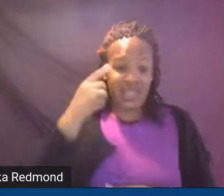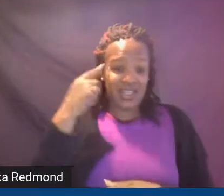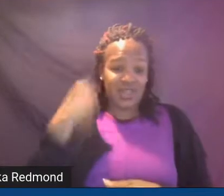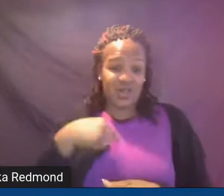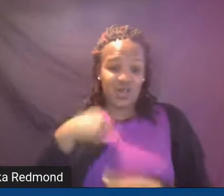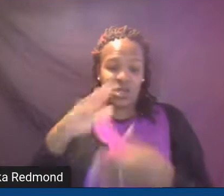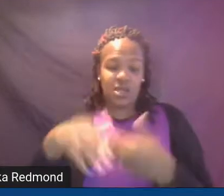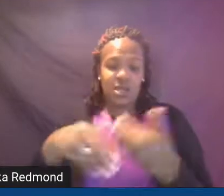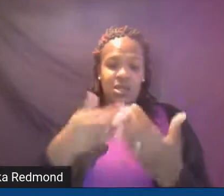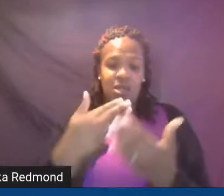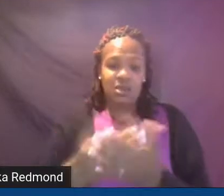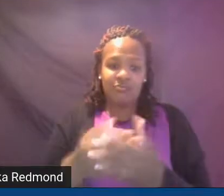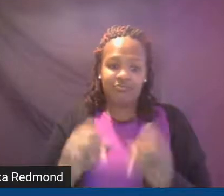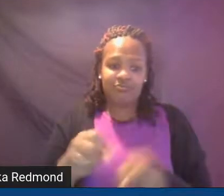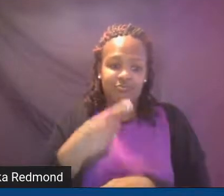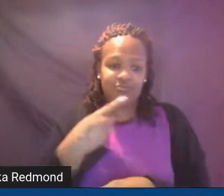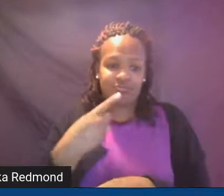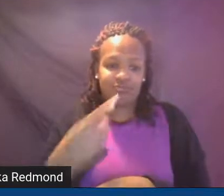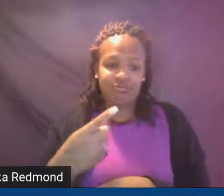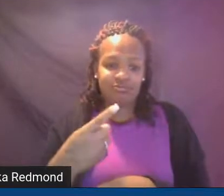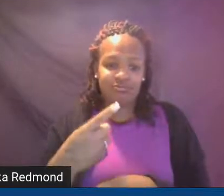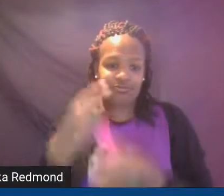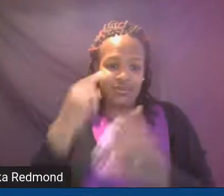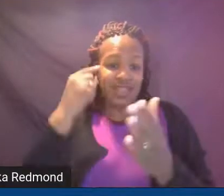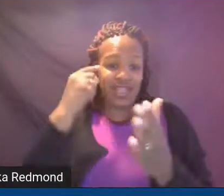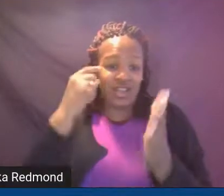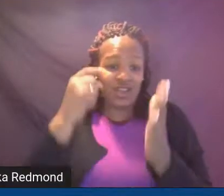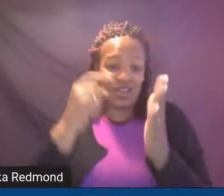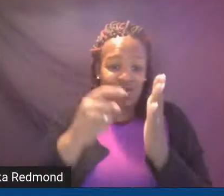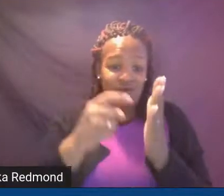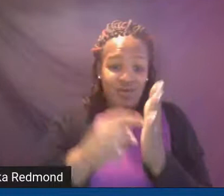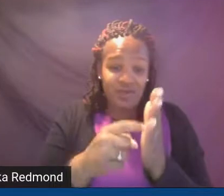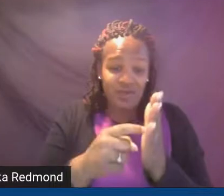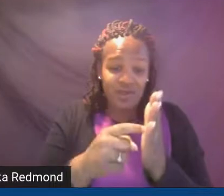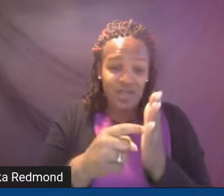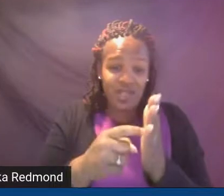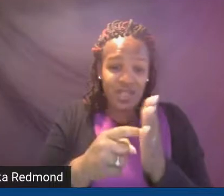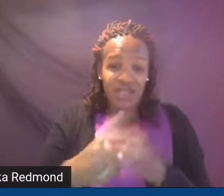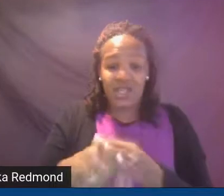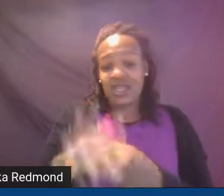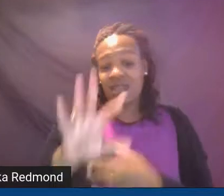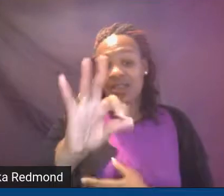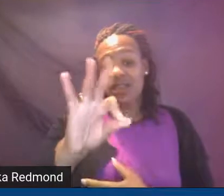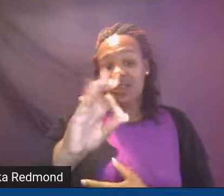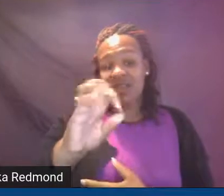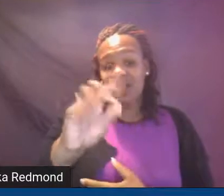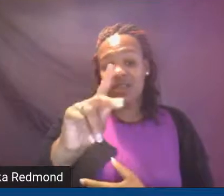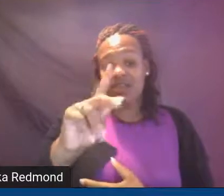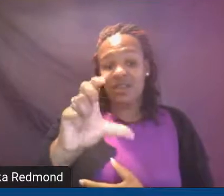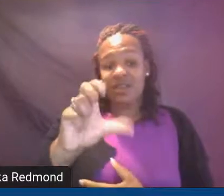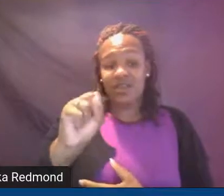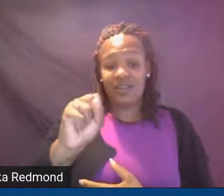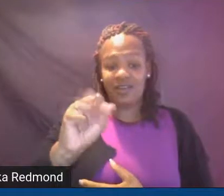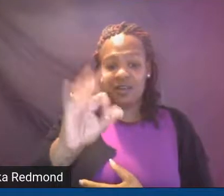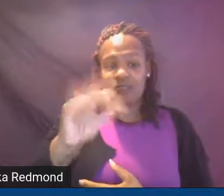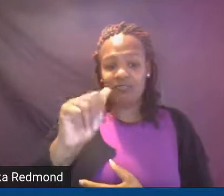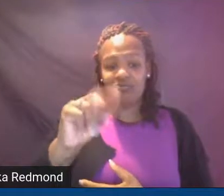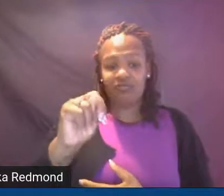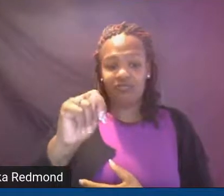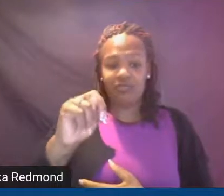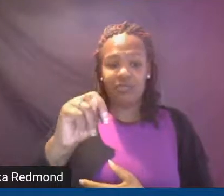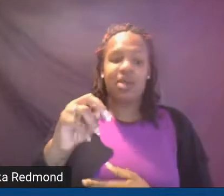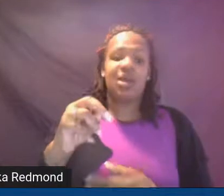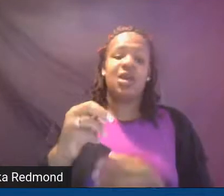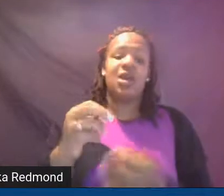where you're able to realize that the fickle hand of fortune has tip the scales a little bit in your favor. For me, it was